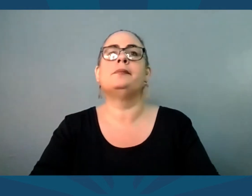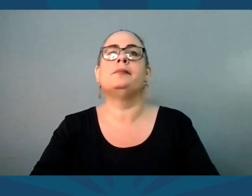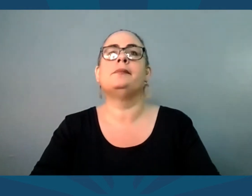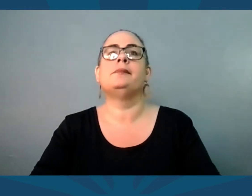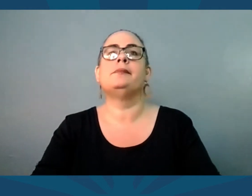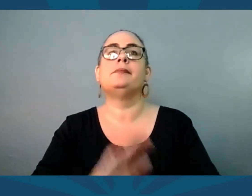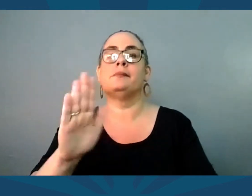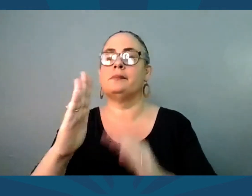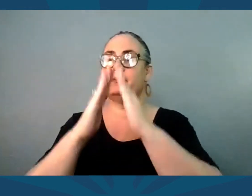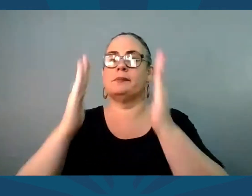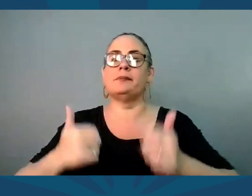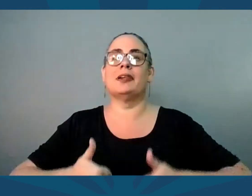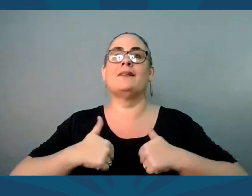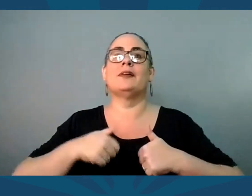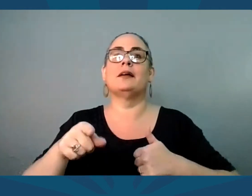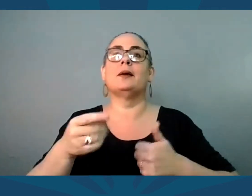Indian census card.